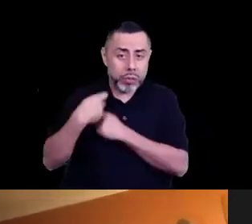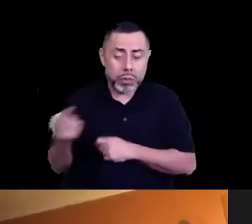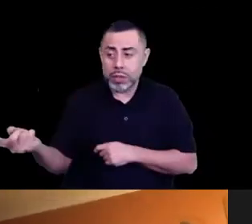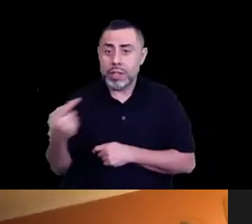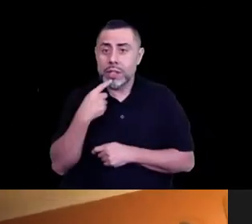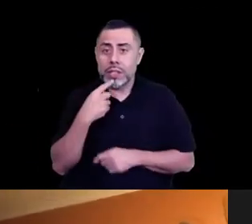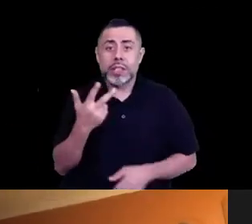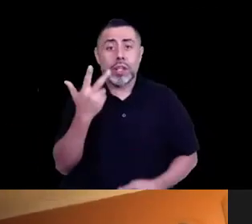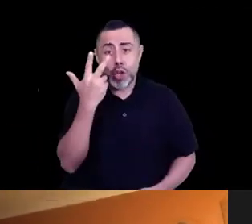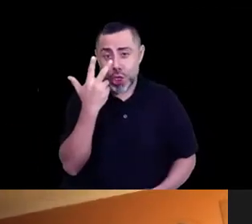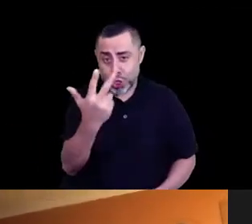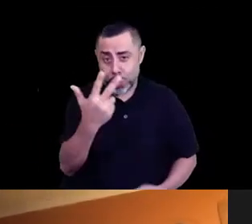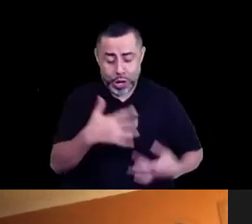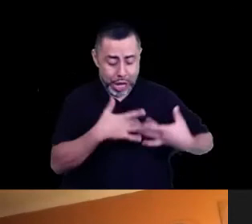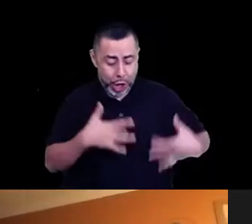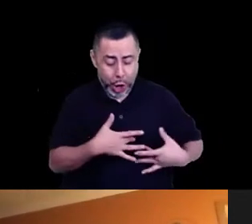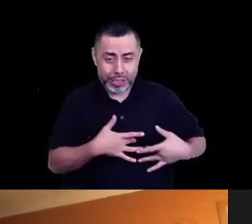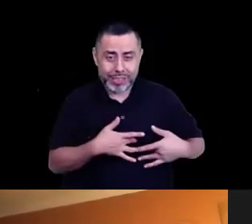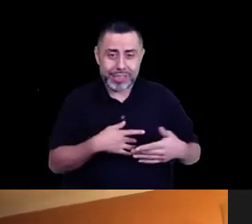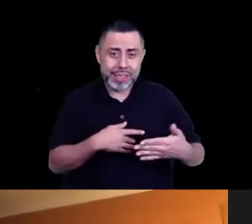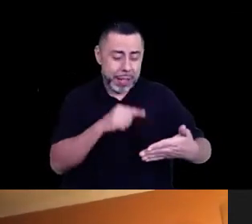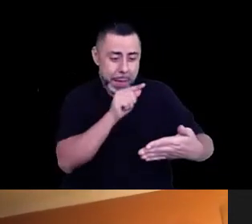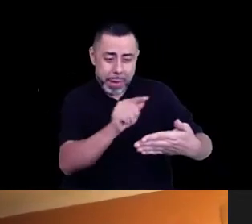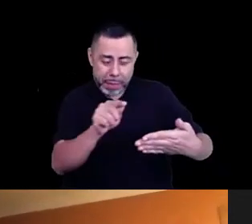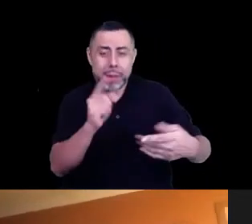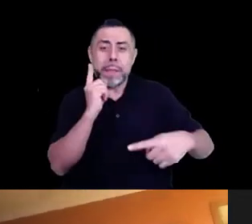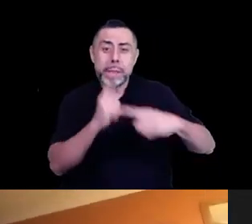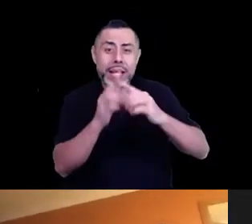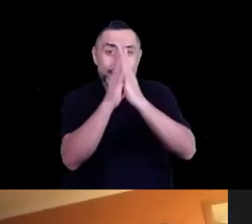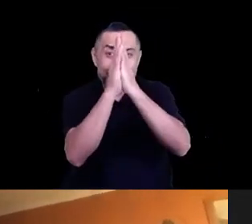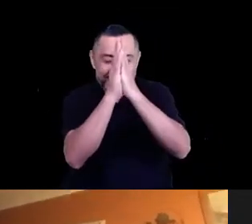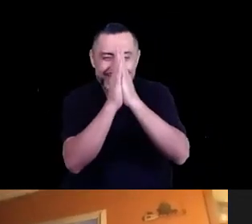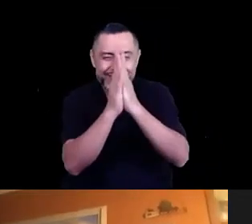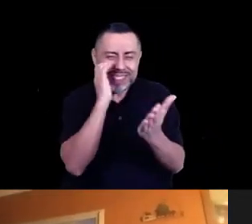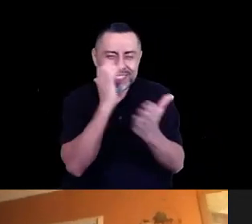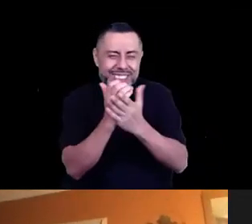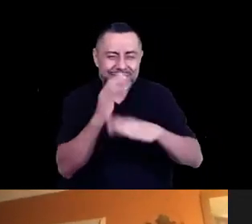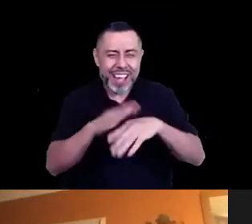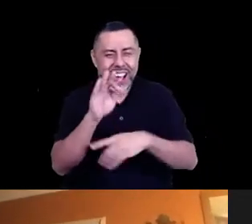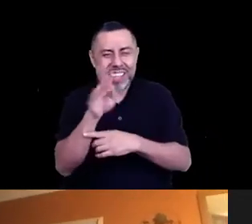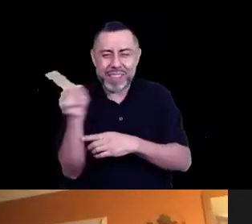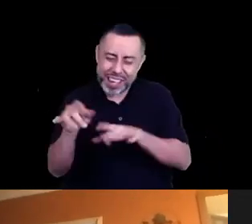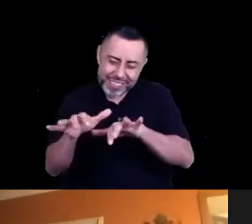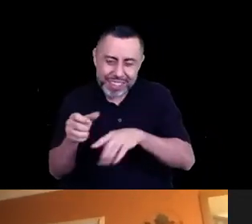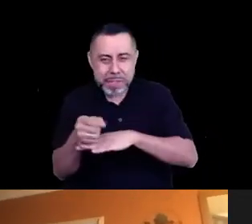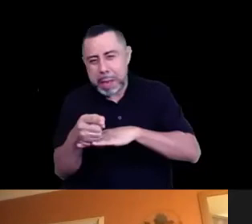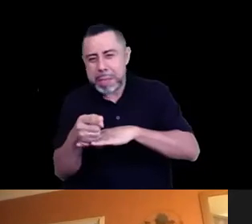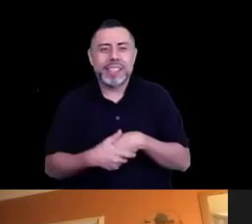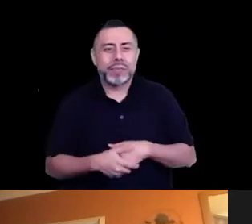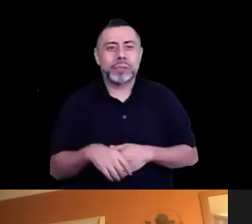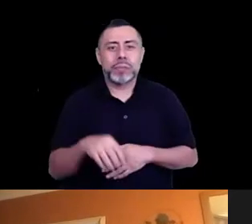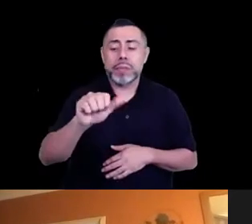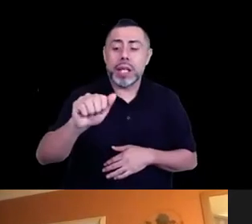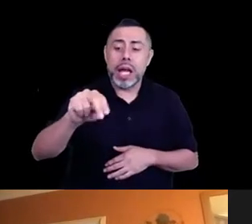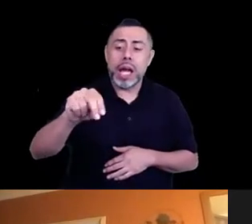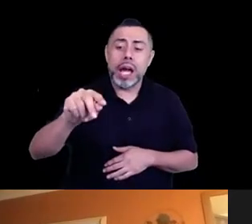sign in the, you know, that emoticon. So Antonio, would you like to share some words tonight? Yeah, when